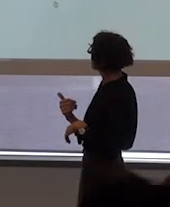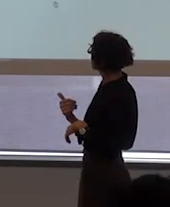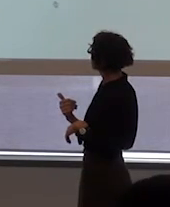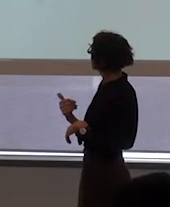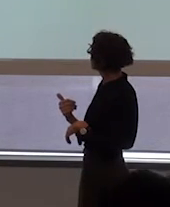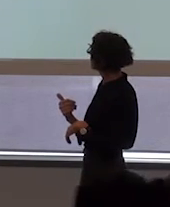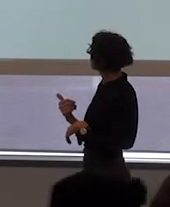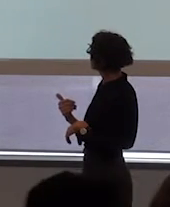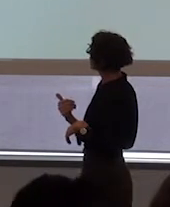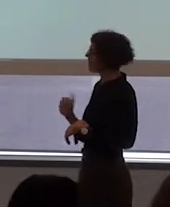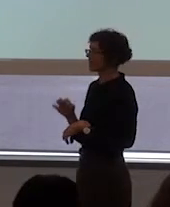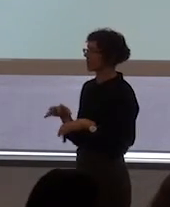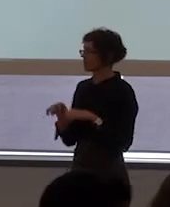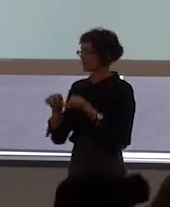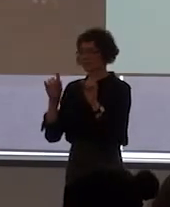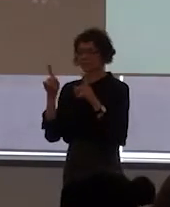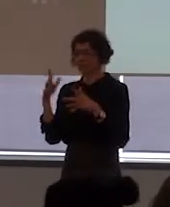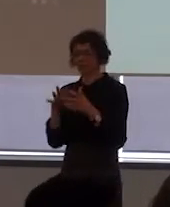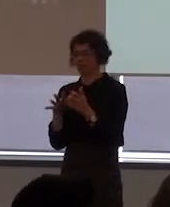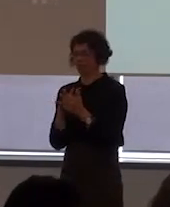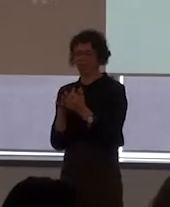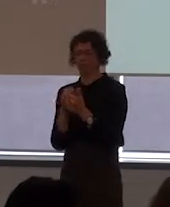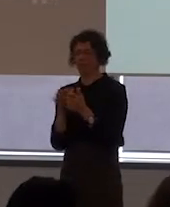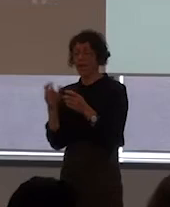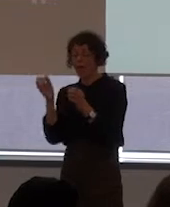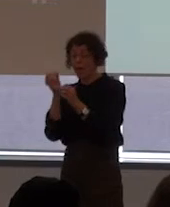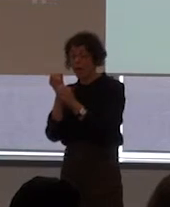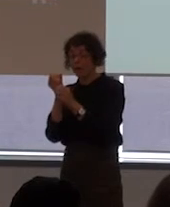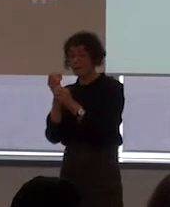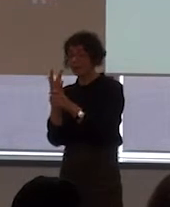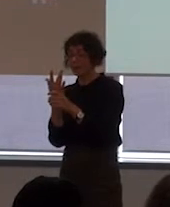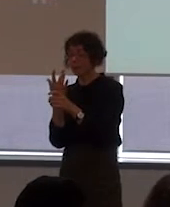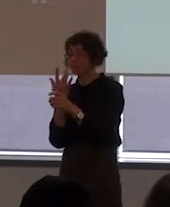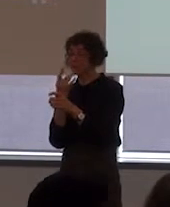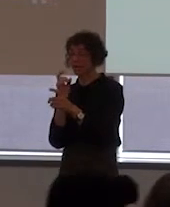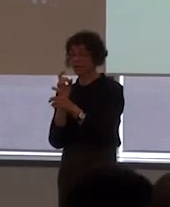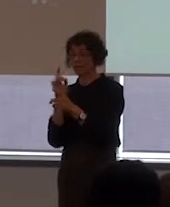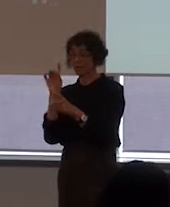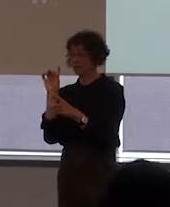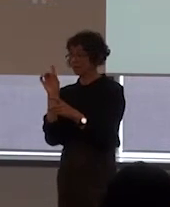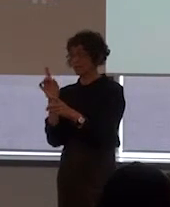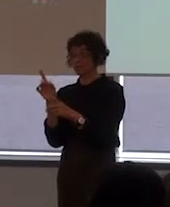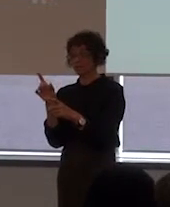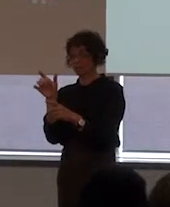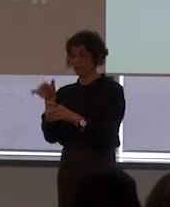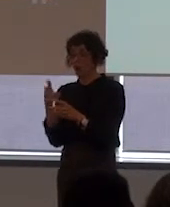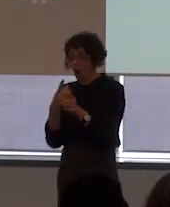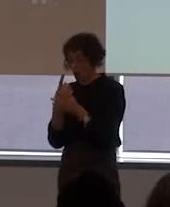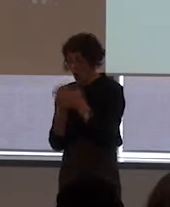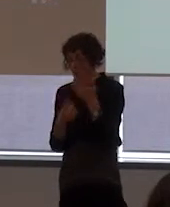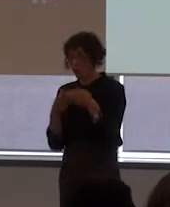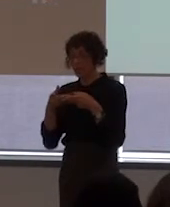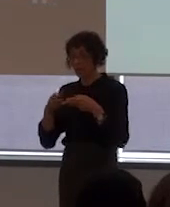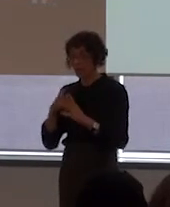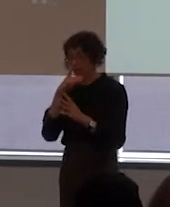Not a successful day. But imagine if you're a person that that's the only way you can get